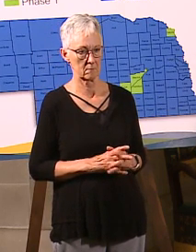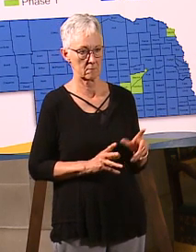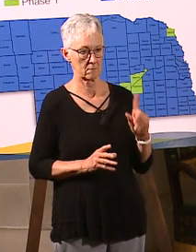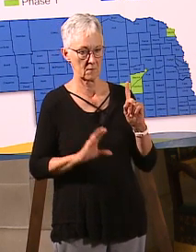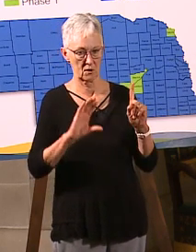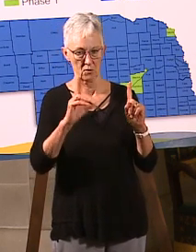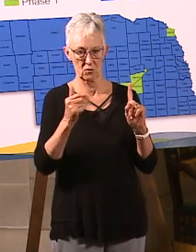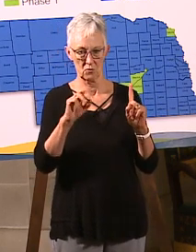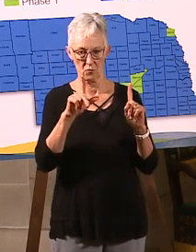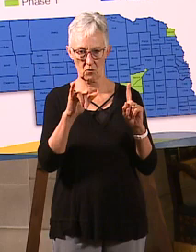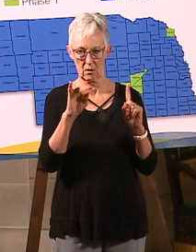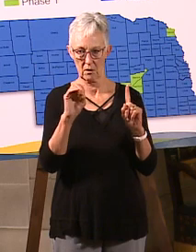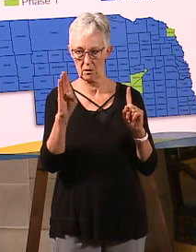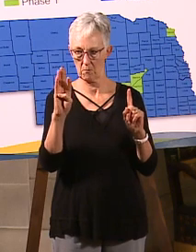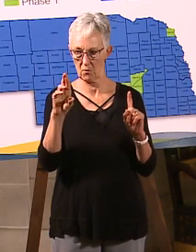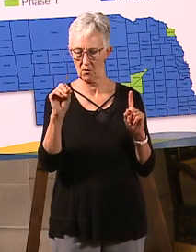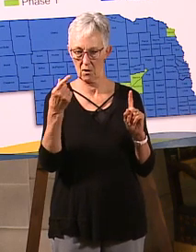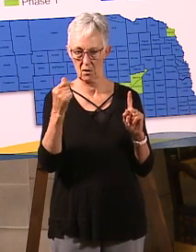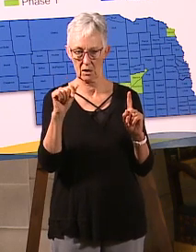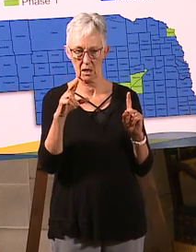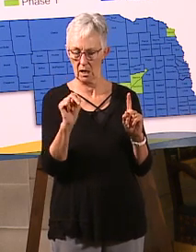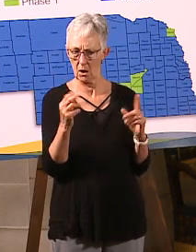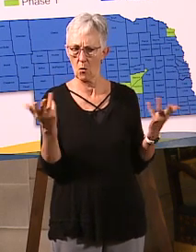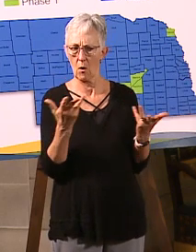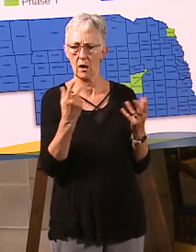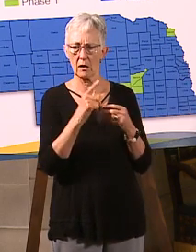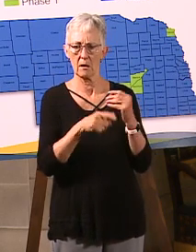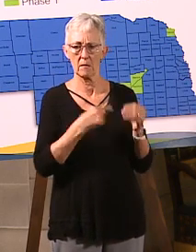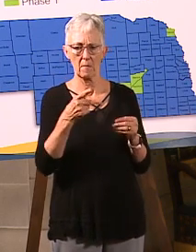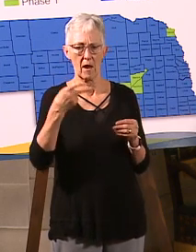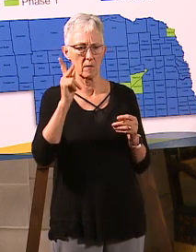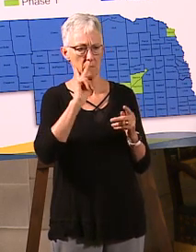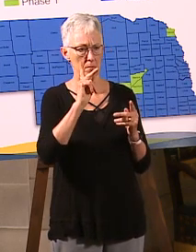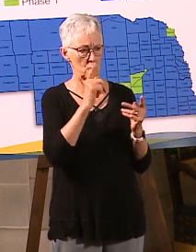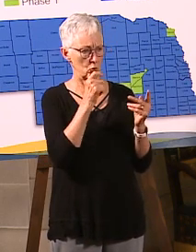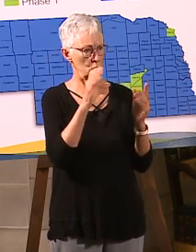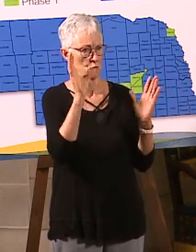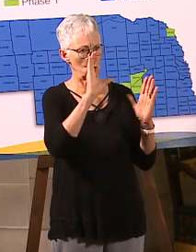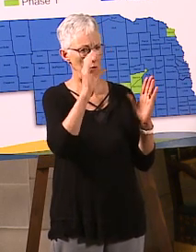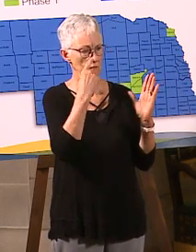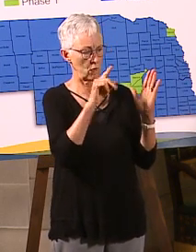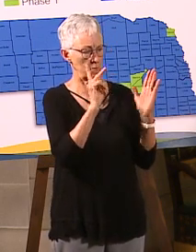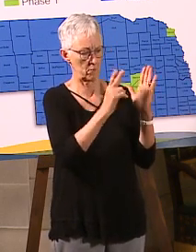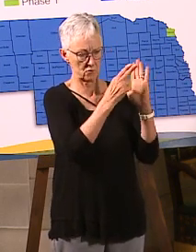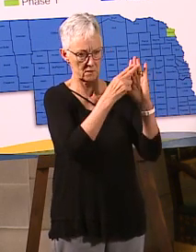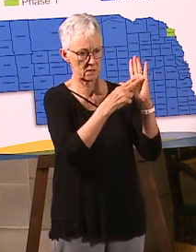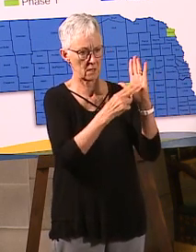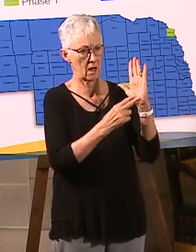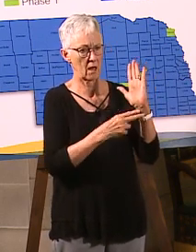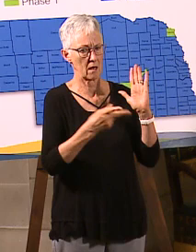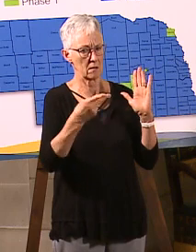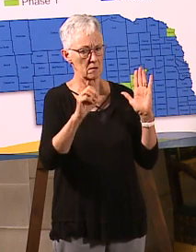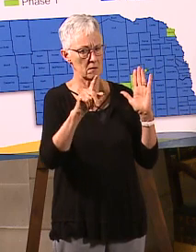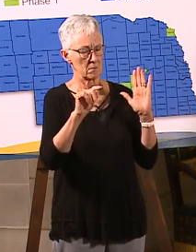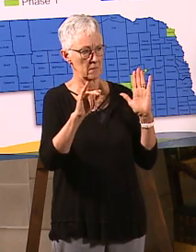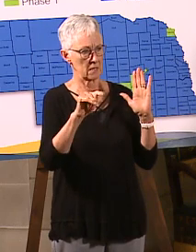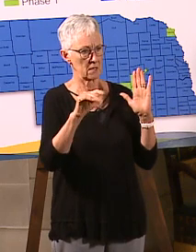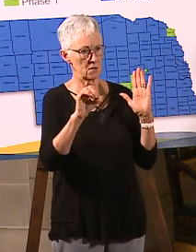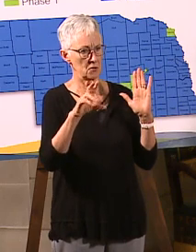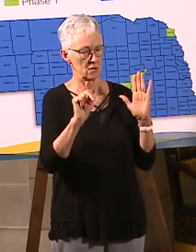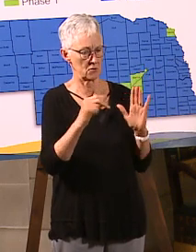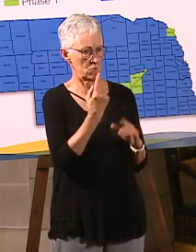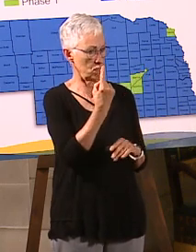So Charlie Brogan wants to know, is there anything with regard to petition gathering? Somebody apparently has had somebody collecting signatures for marijuana knock on their door